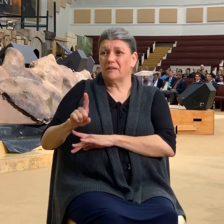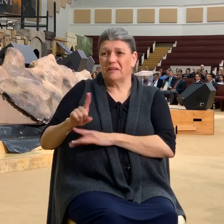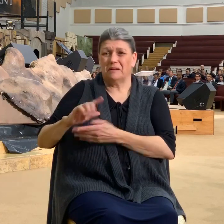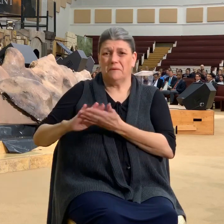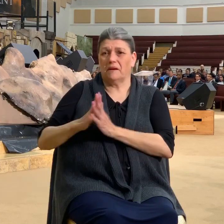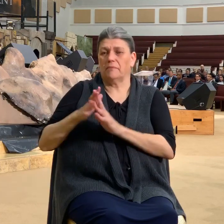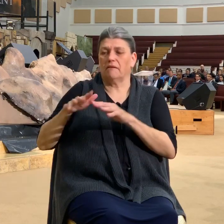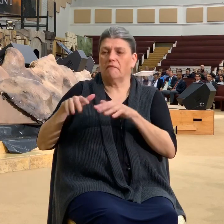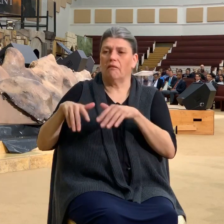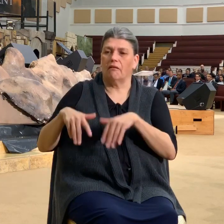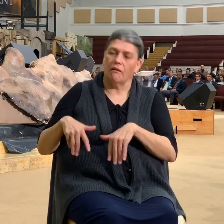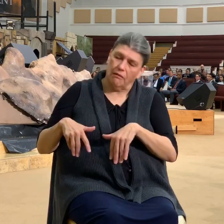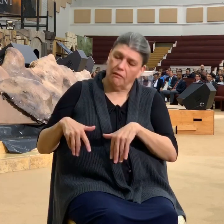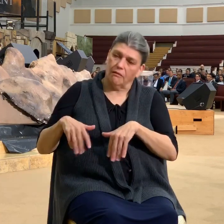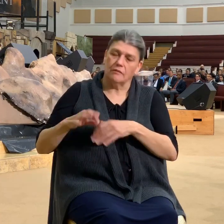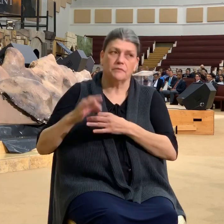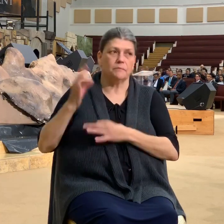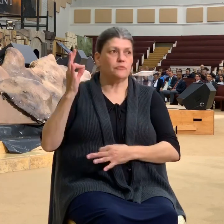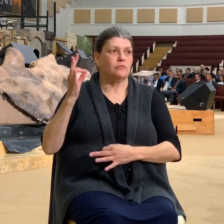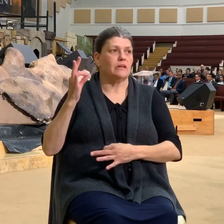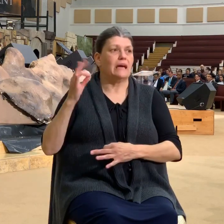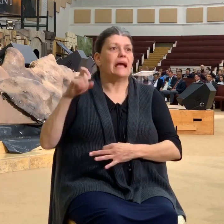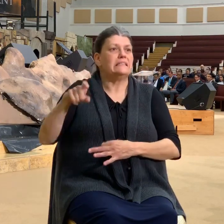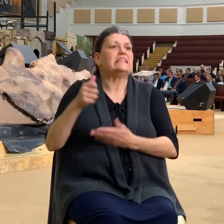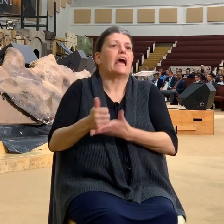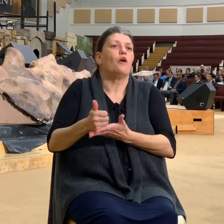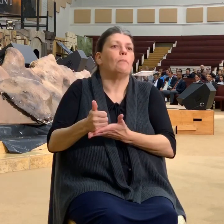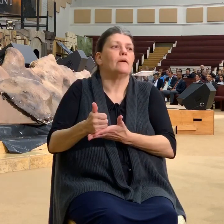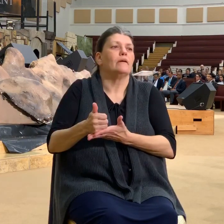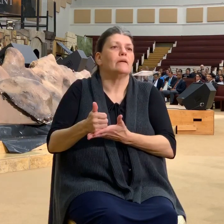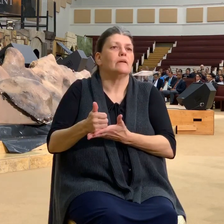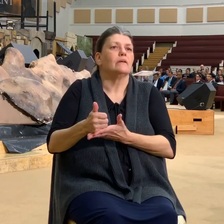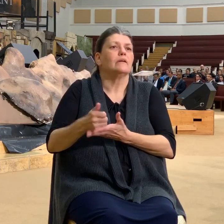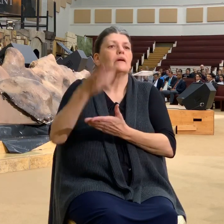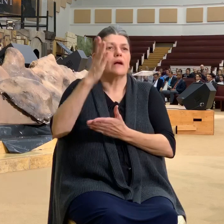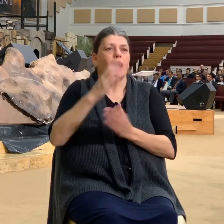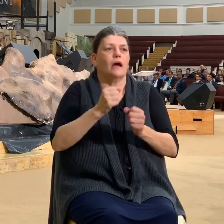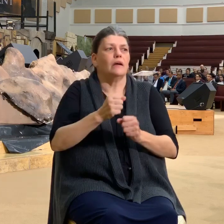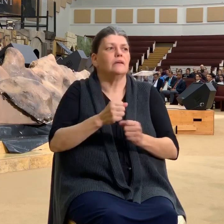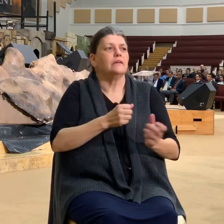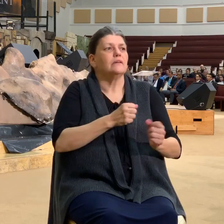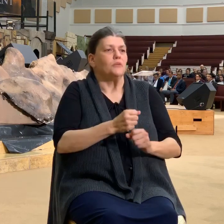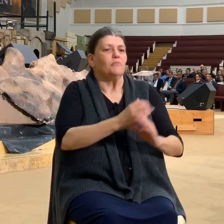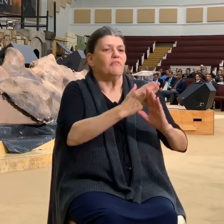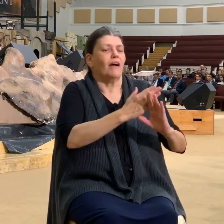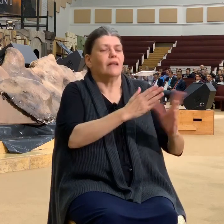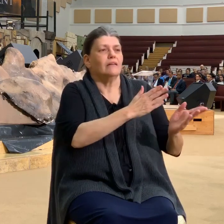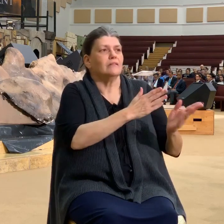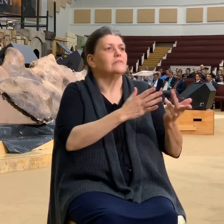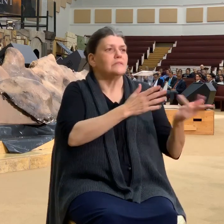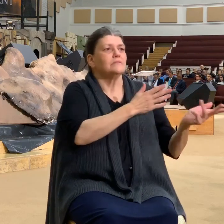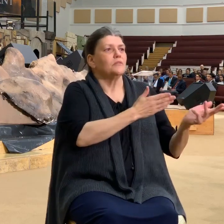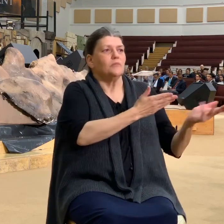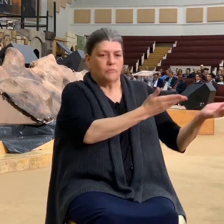stale spiritually. I needed help. So God provided a way and connected me with Pastor.